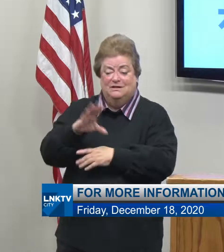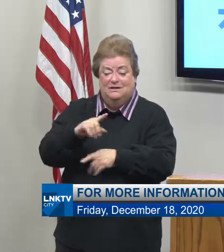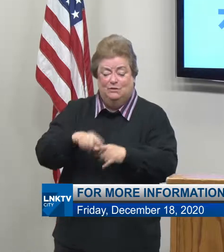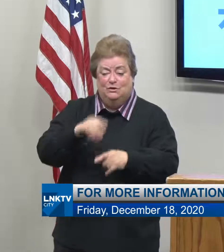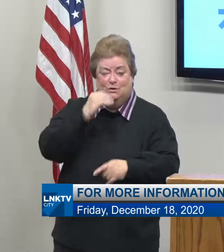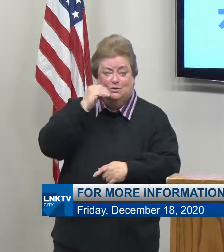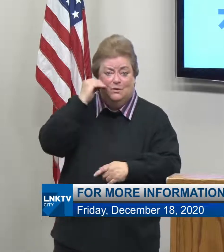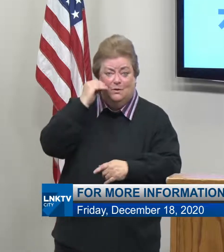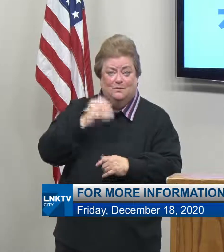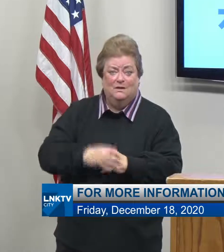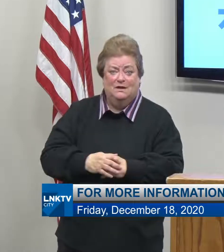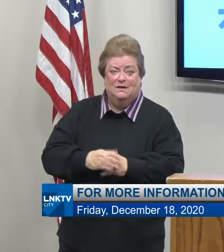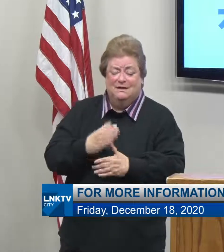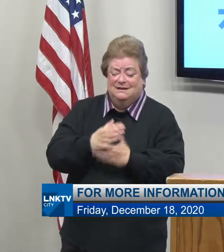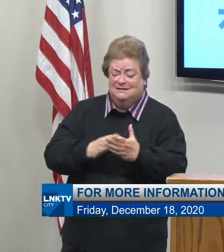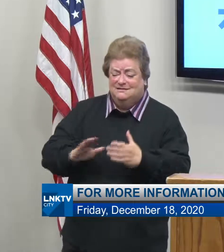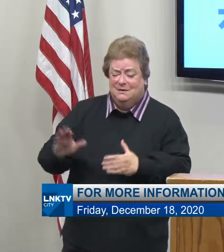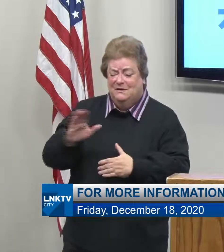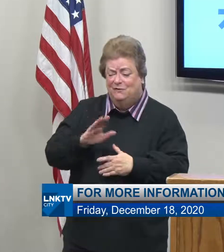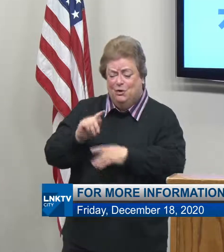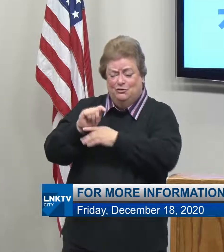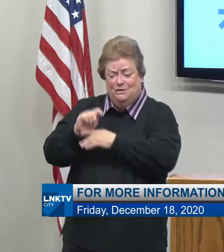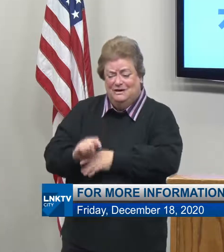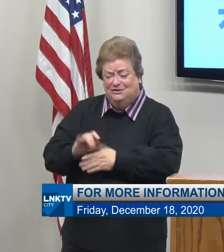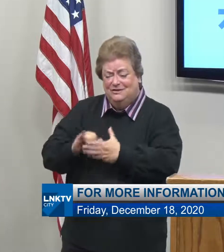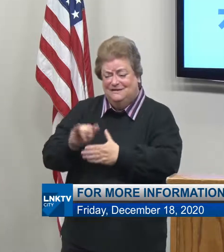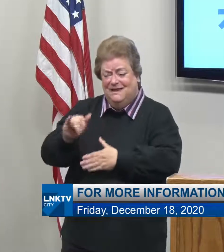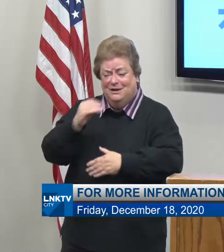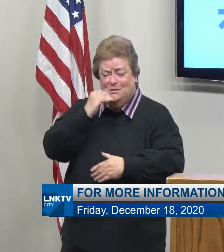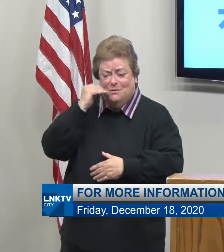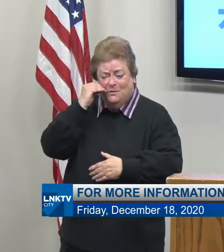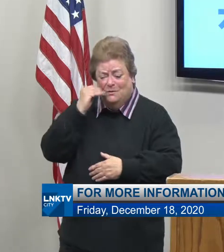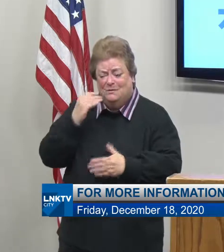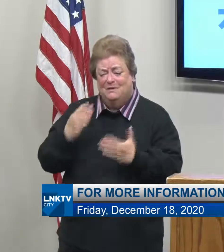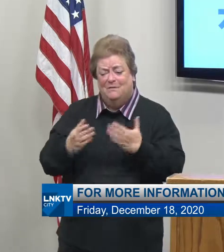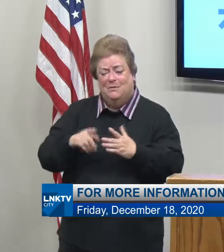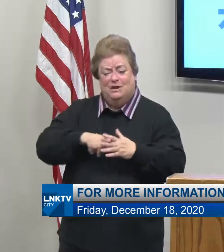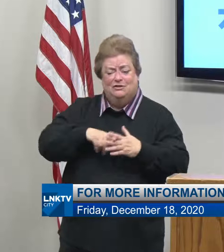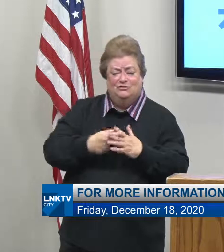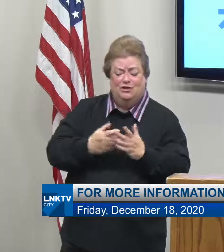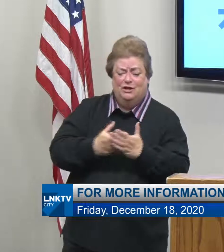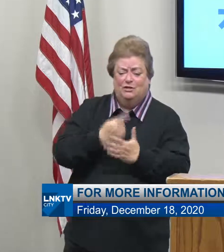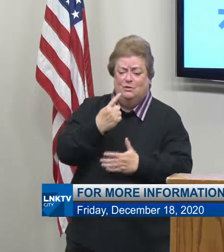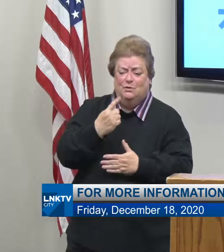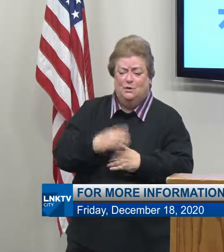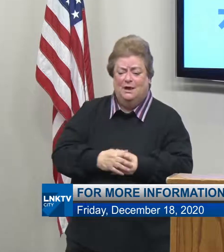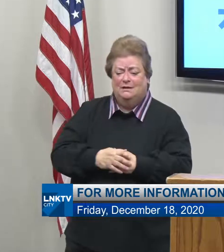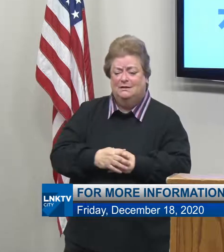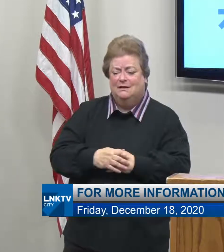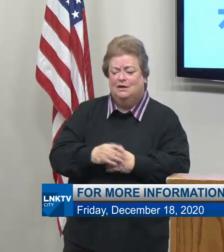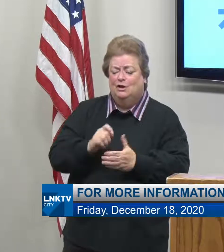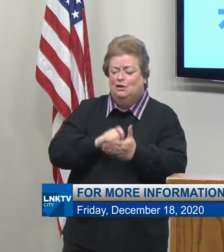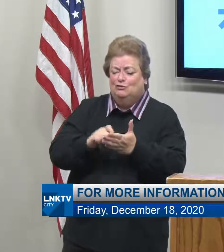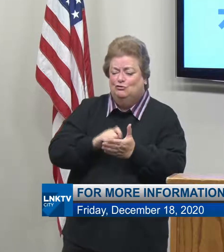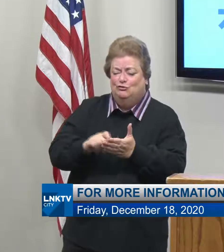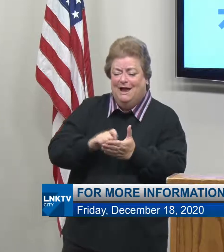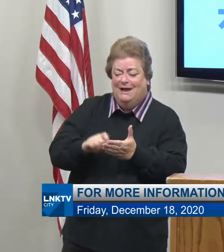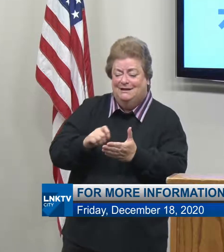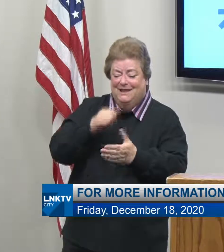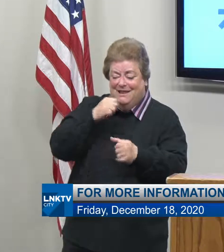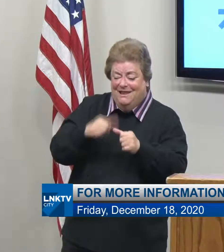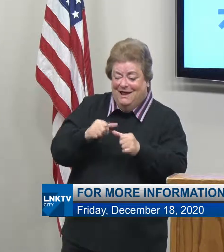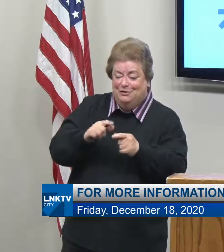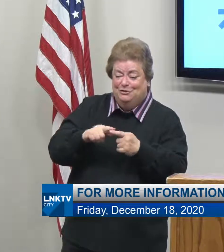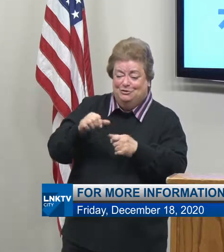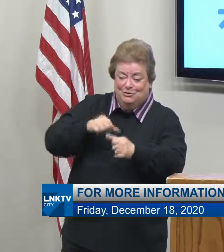and true traditions just aren't feasible this year, consider starting a new one, like writing handwritten notes to loved ones,